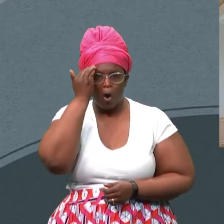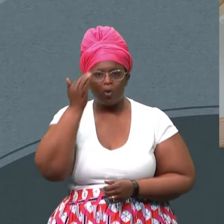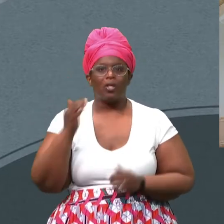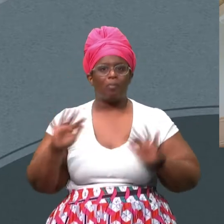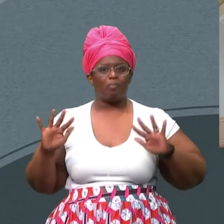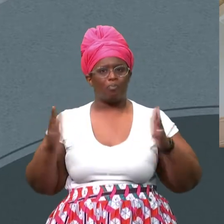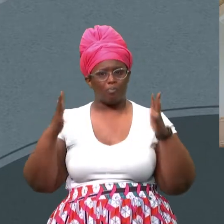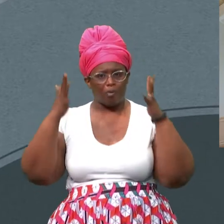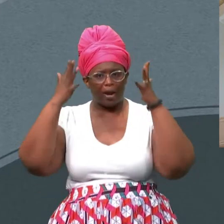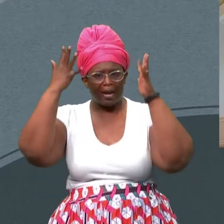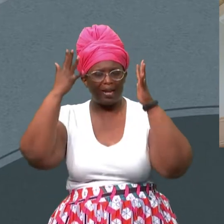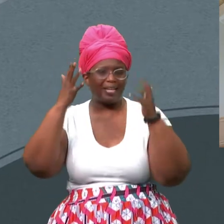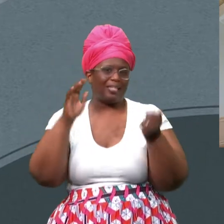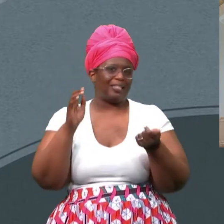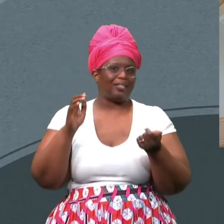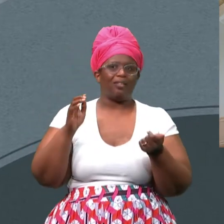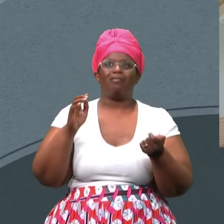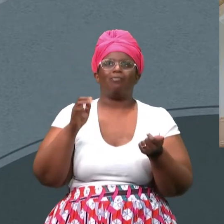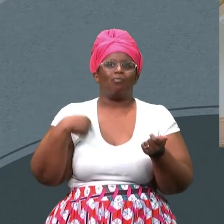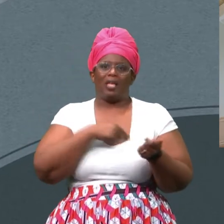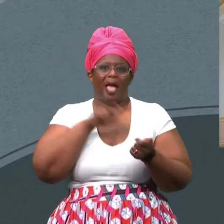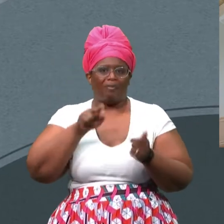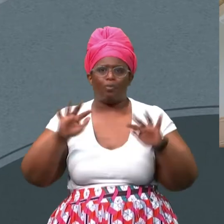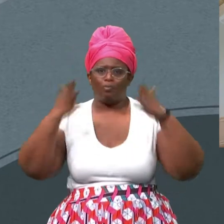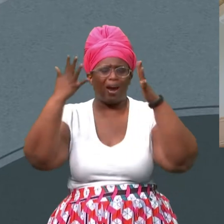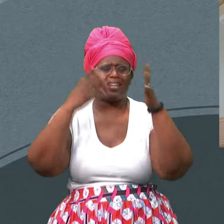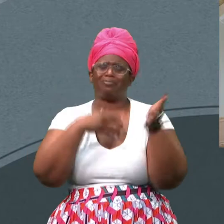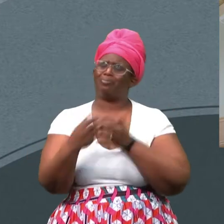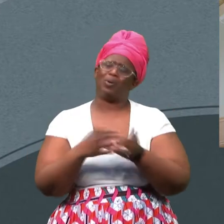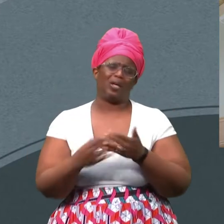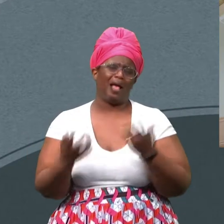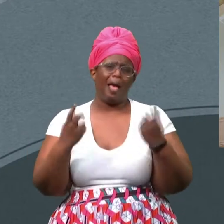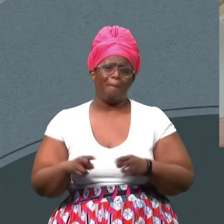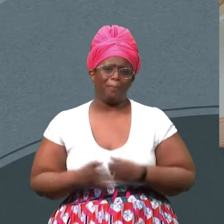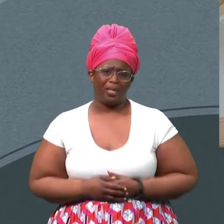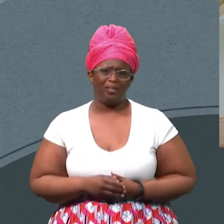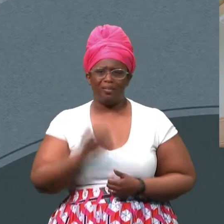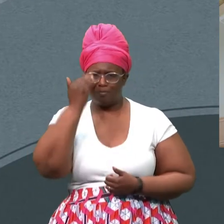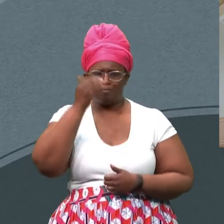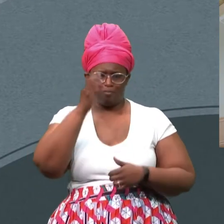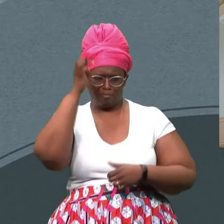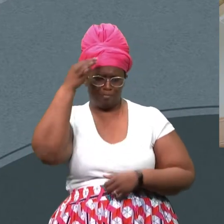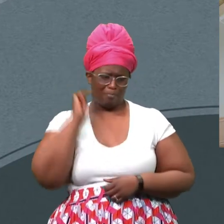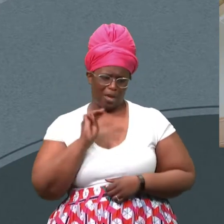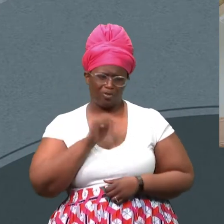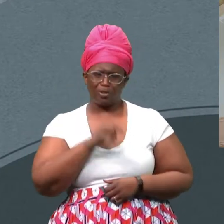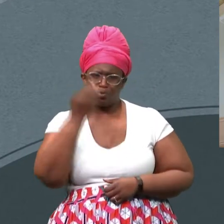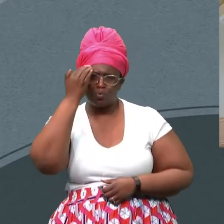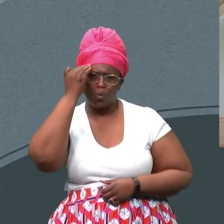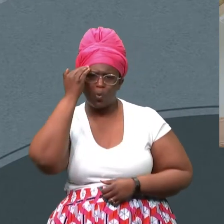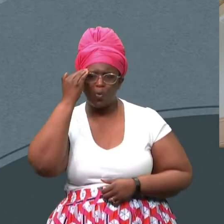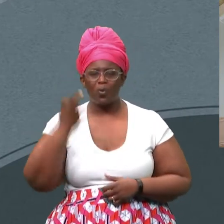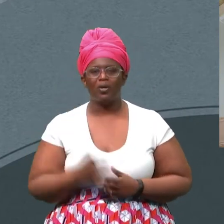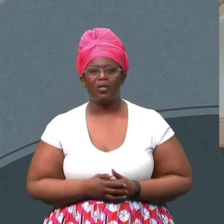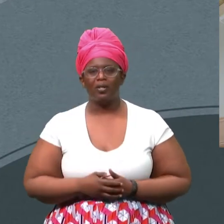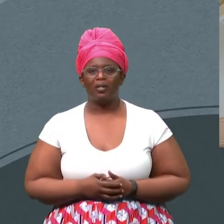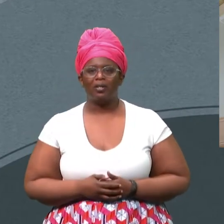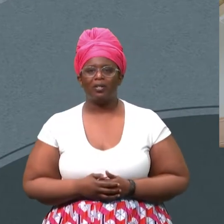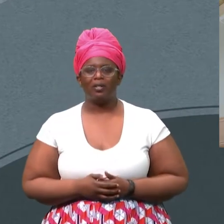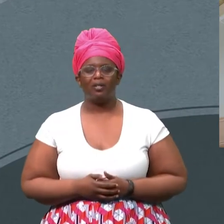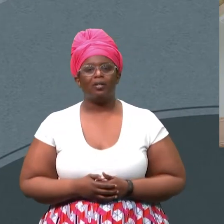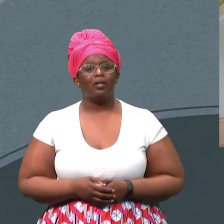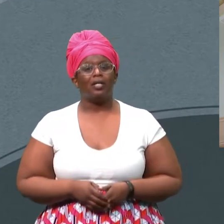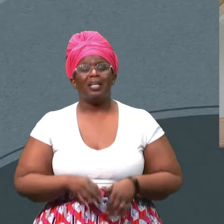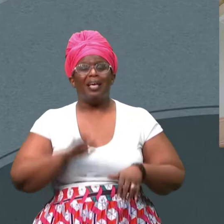has to be in spite of. Yeah, and let me tell you what blows my mind. This is not some